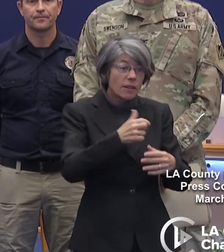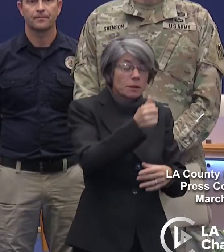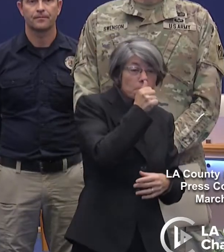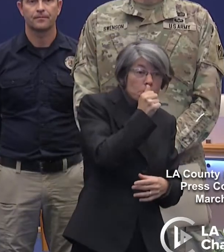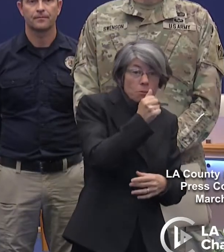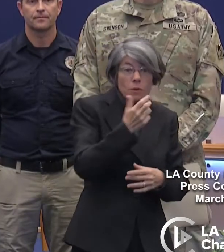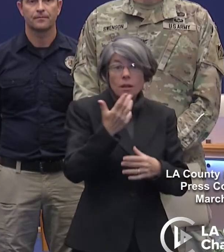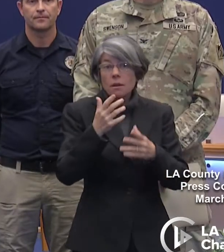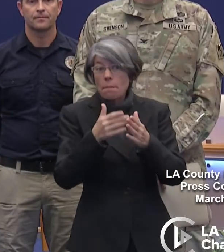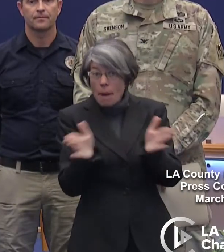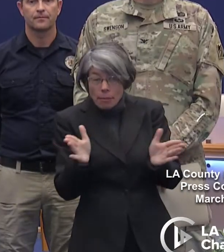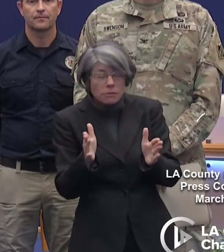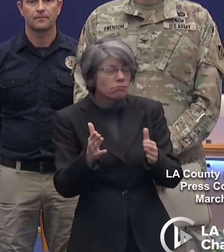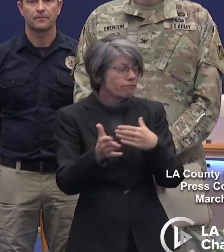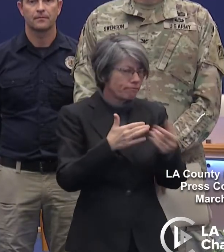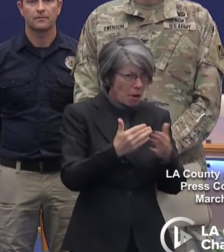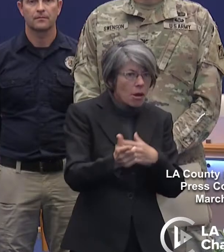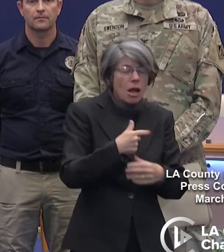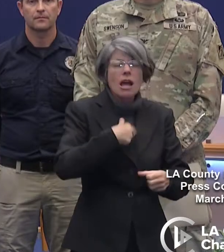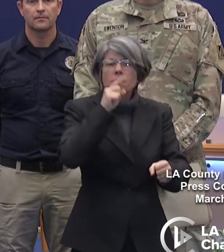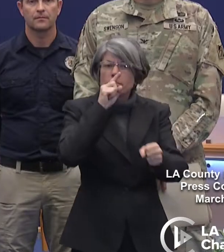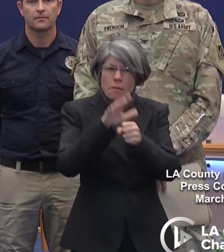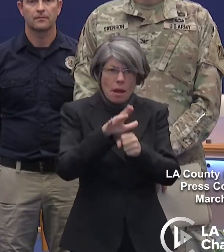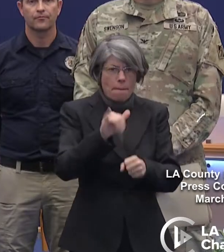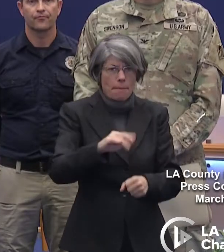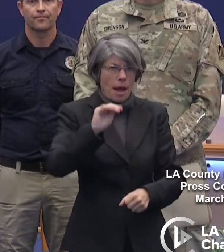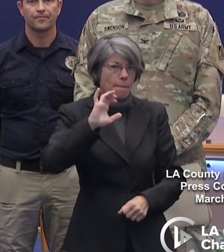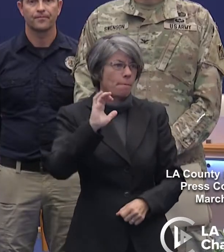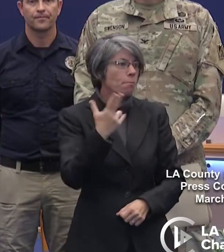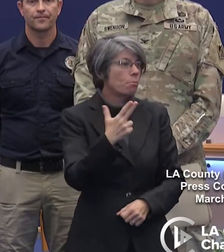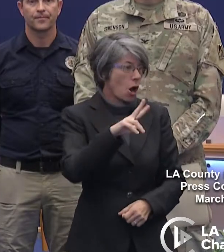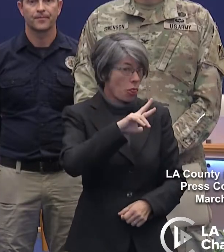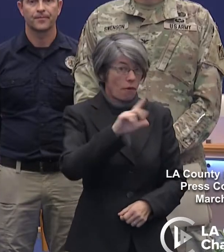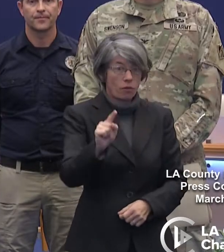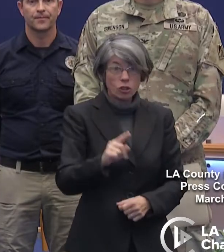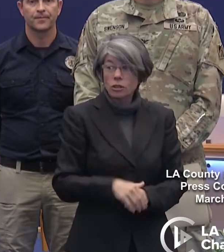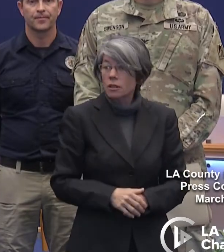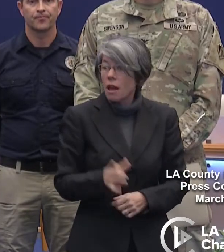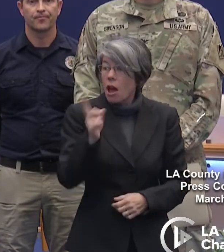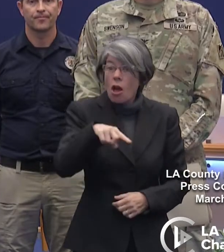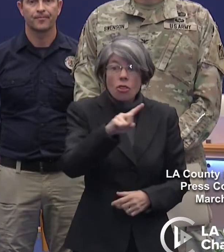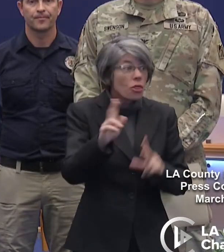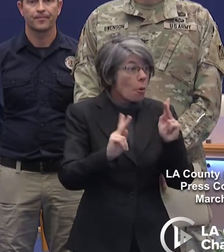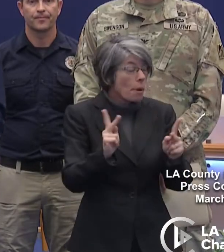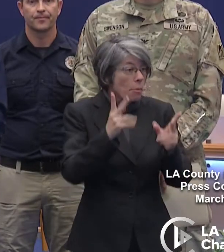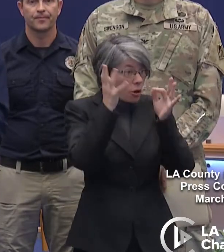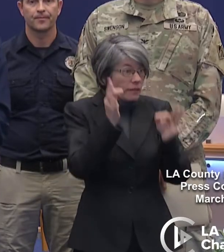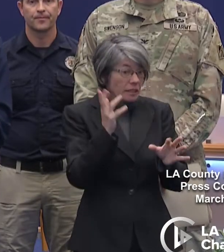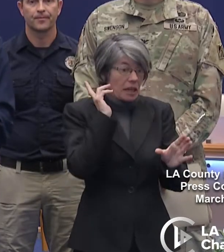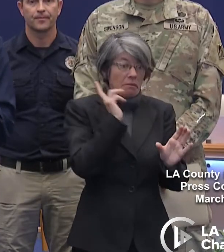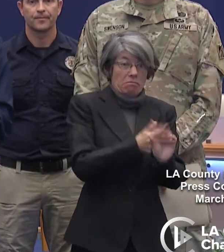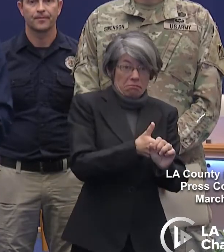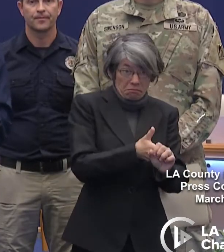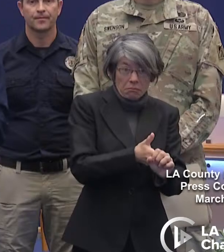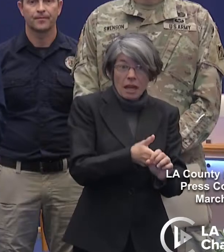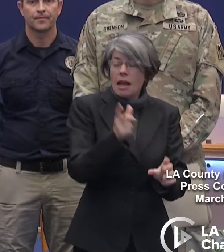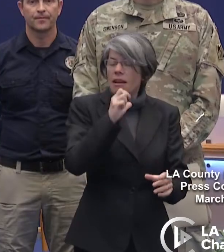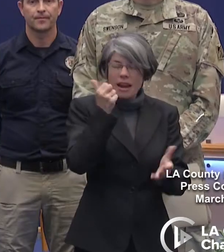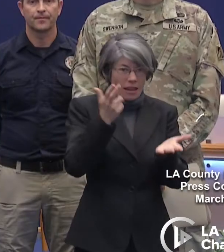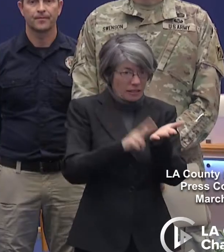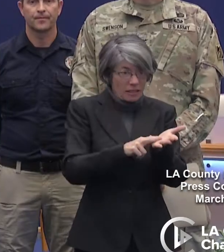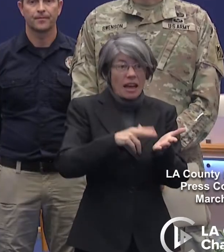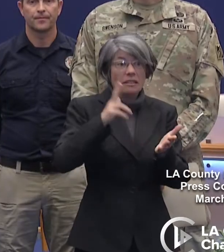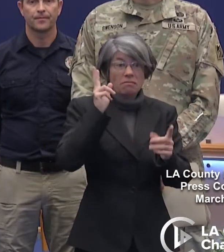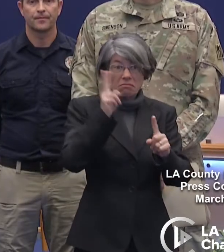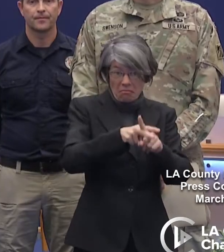way you go, we'd like you to make a commitment to that by March 31st. So for those of you that have opted in and have not finalized your